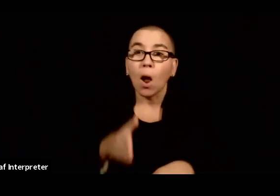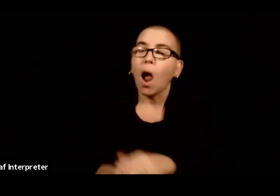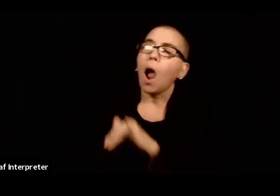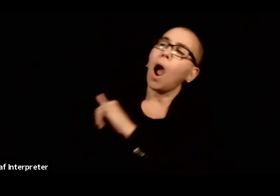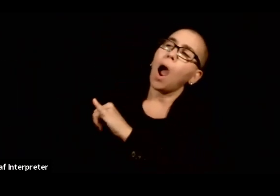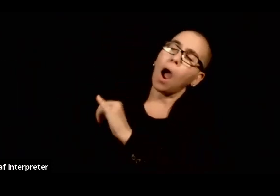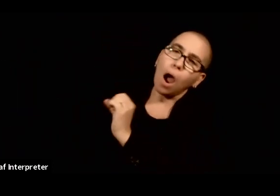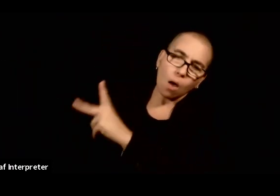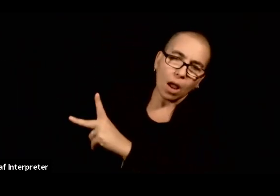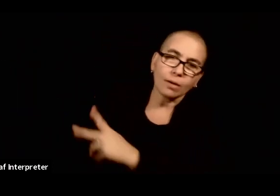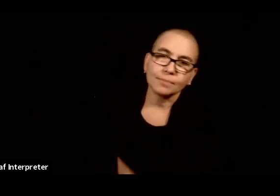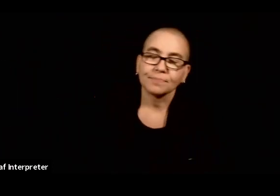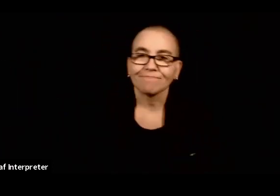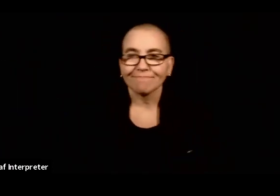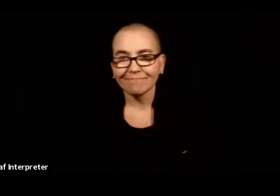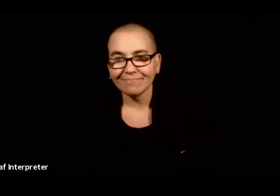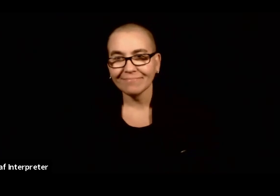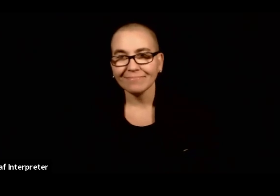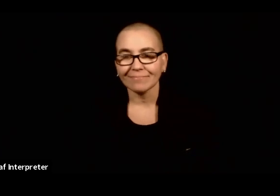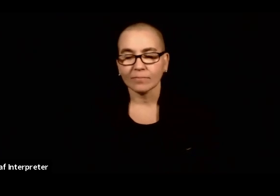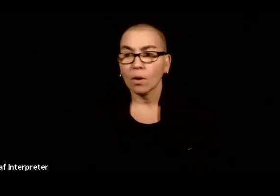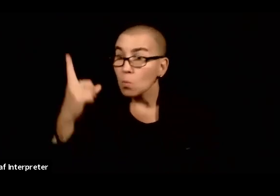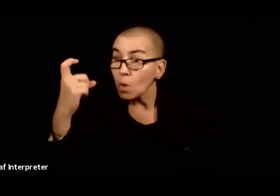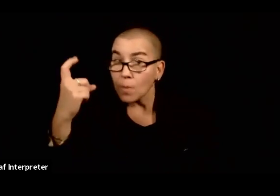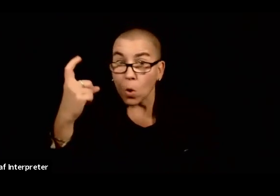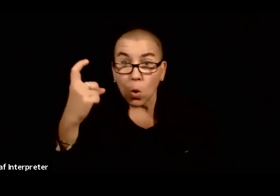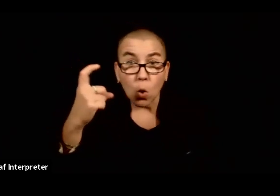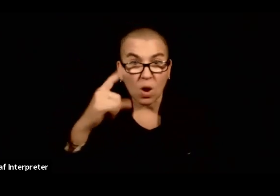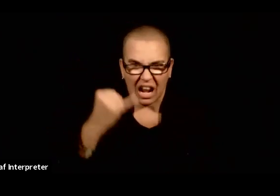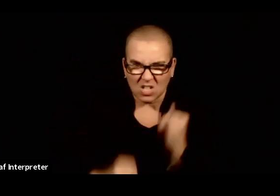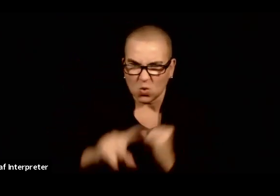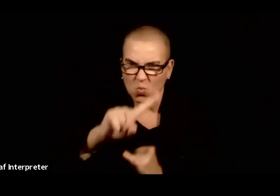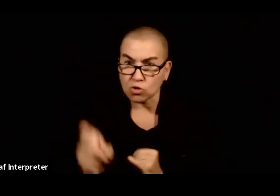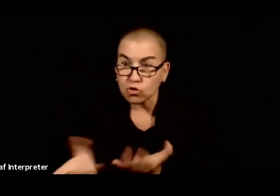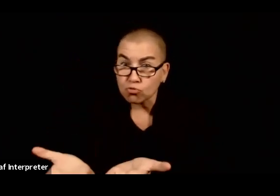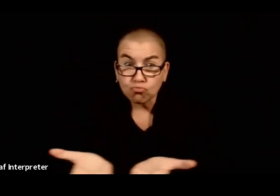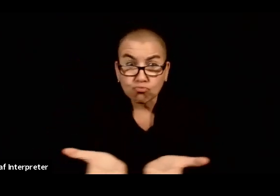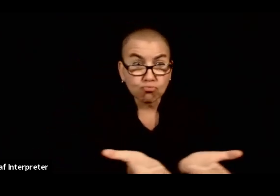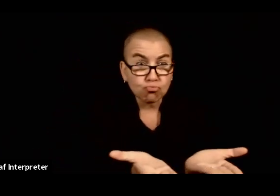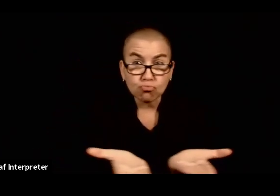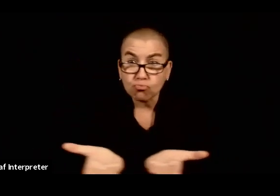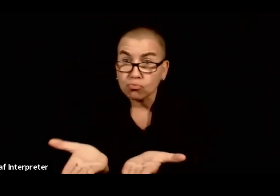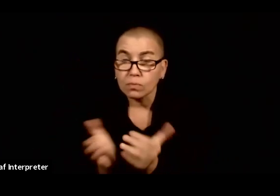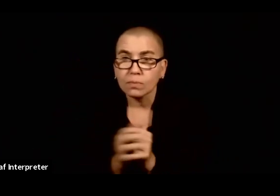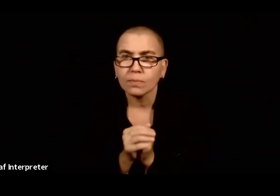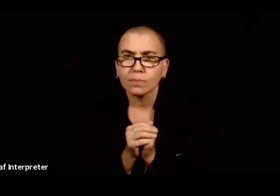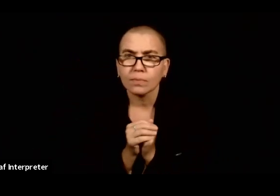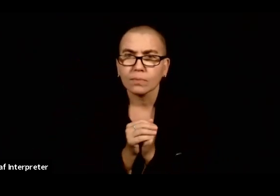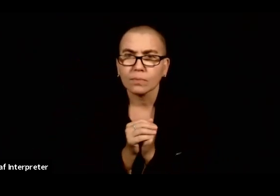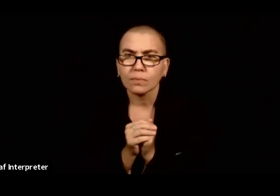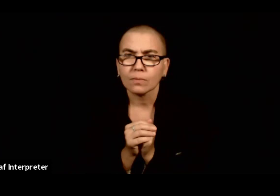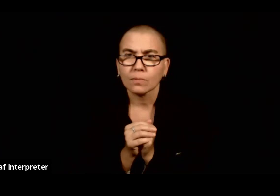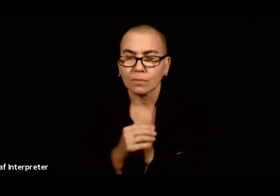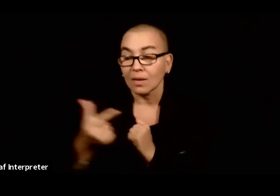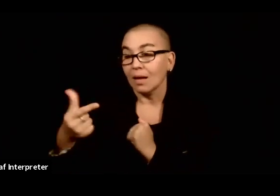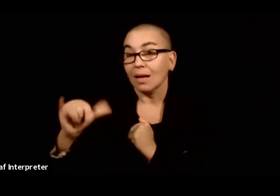Okay, last question for Maury Glover from Channel 9, Fox 9.